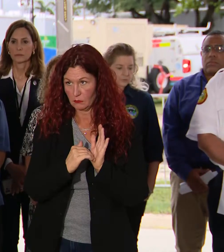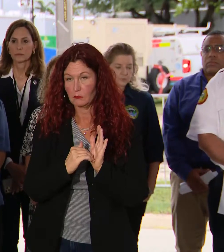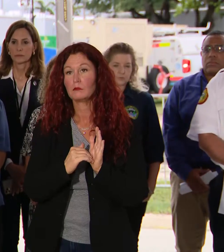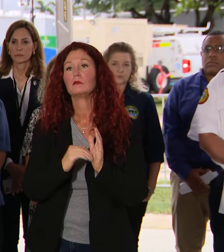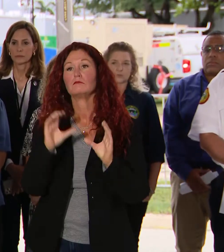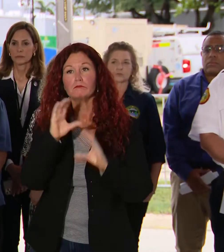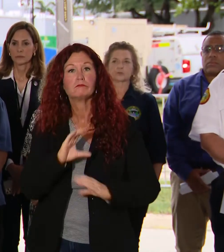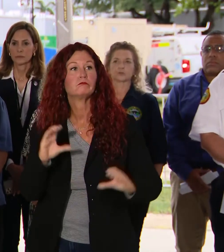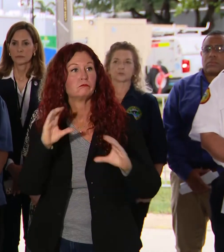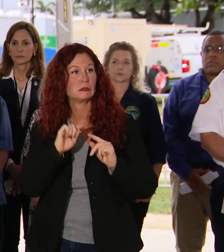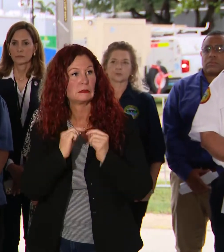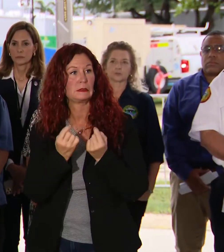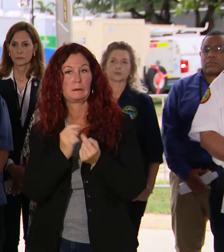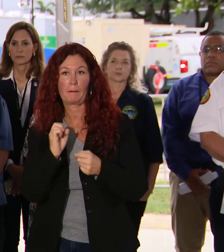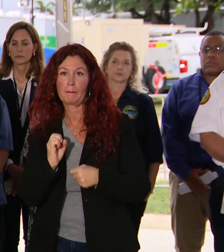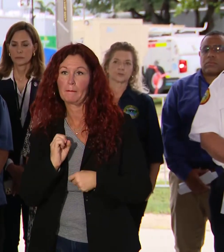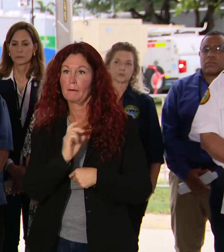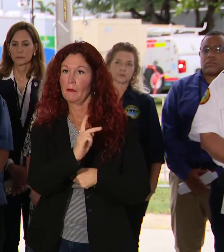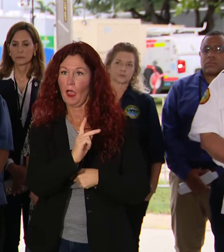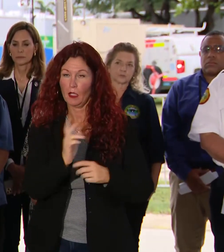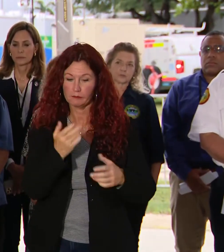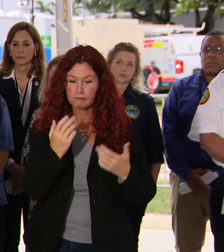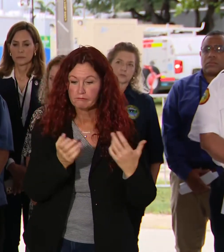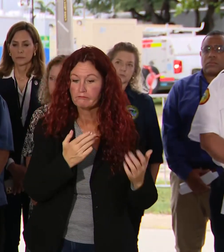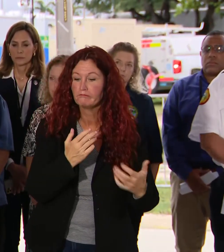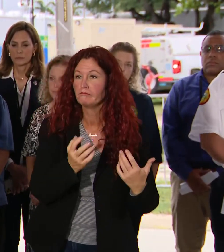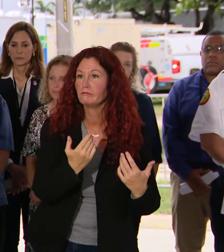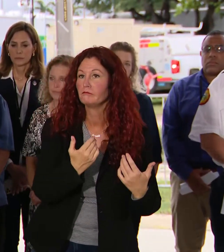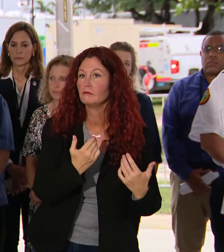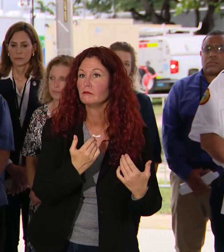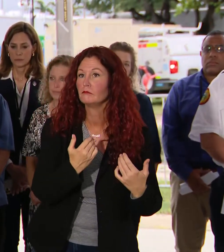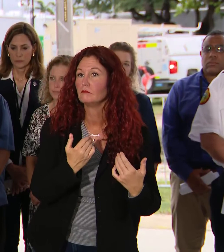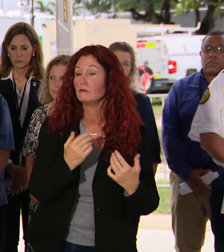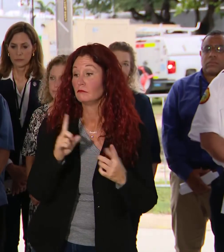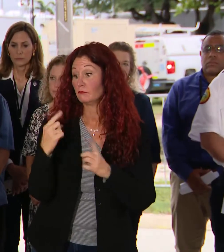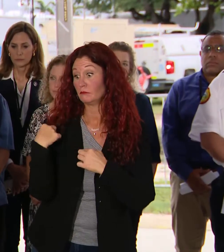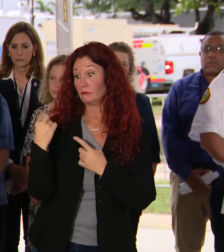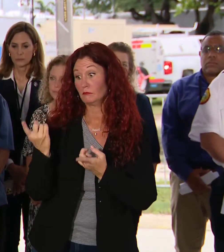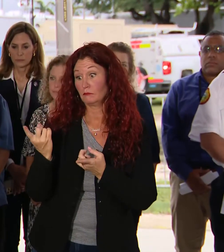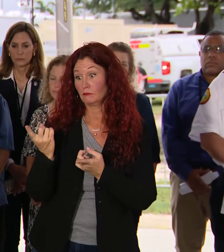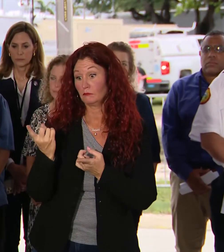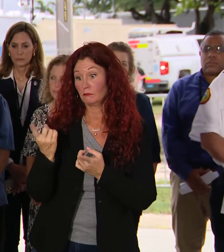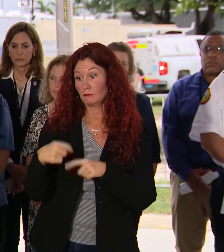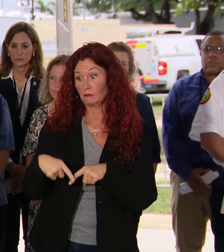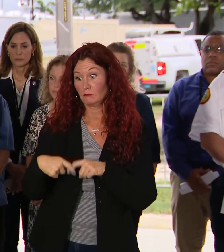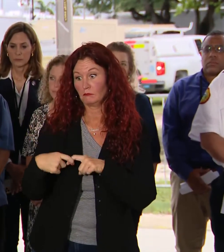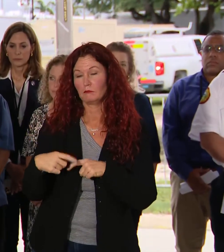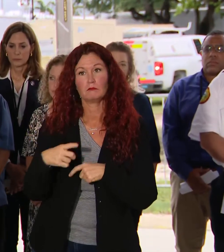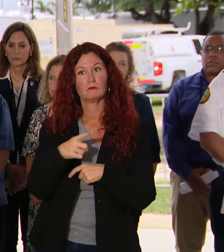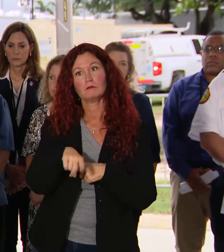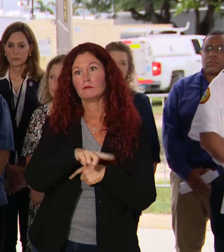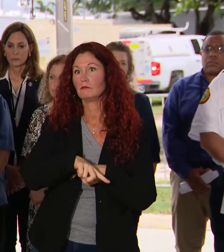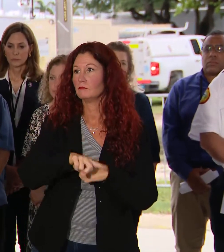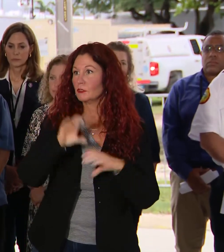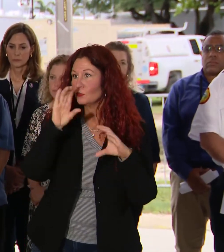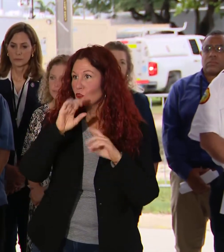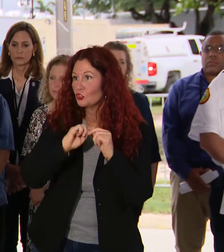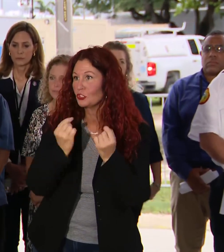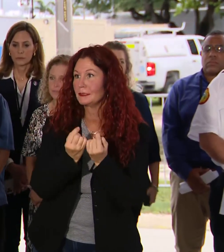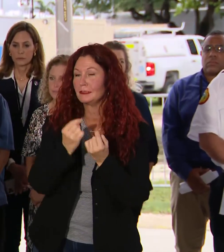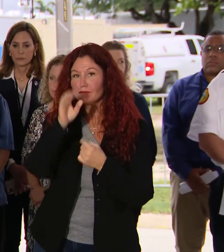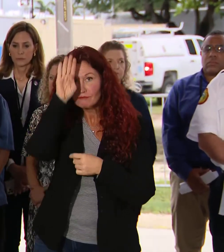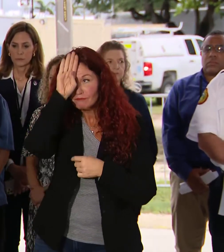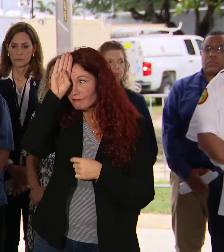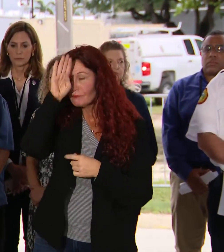resumed our search and rescue efforts. And I have to tell you that our firefighters looked really, really excited to get back out